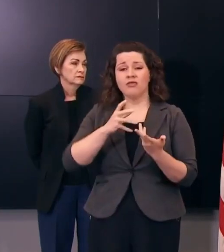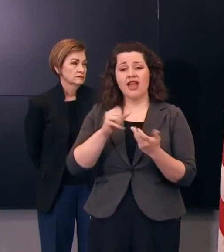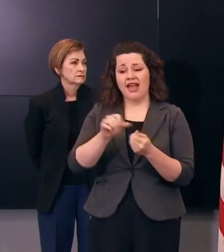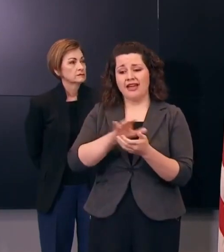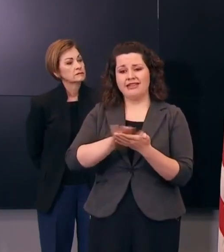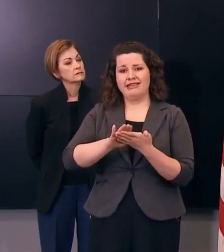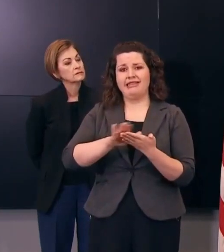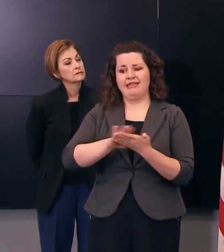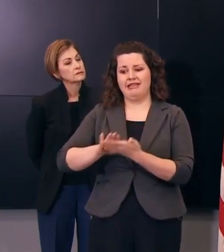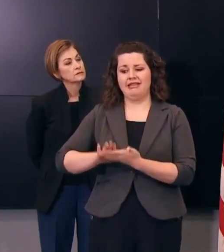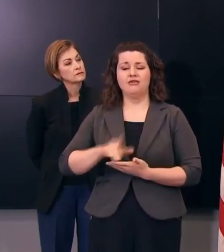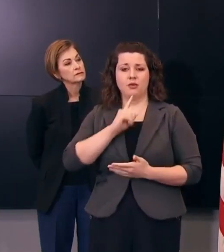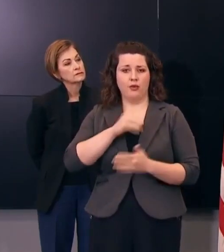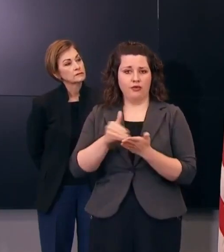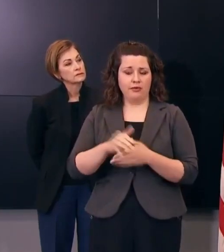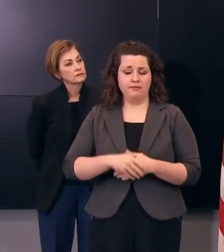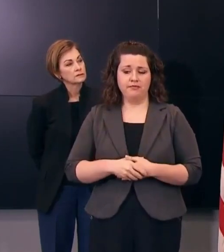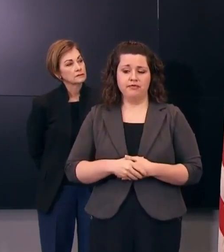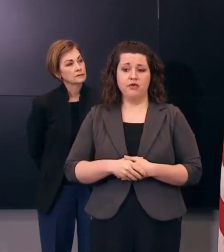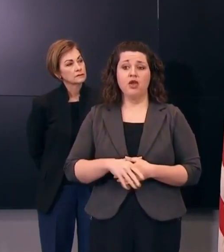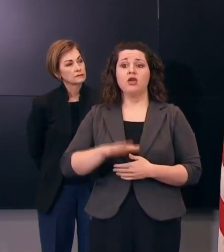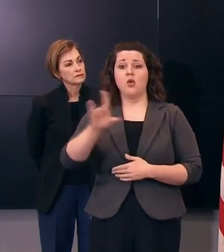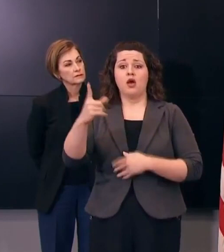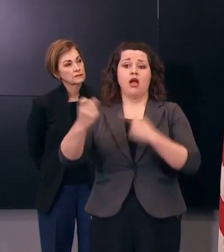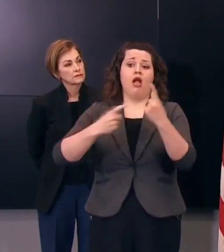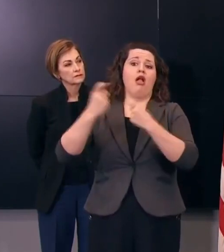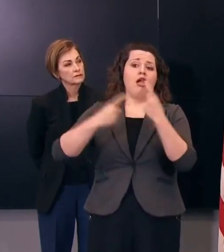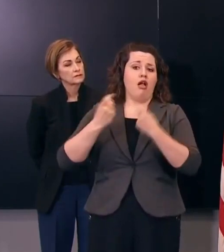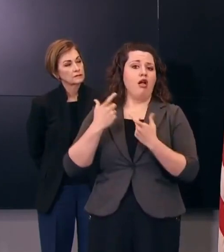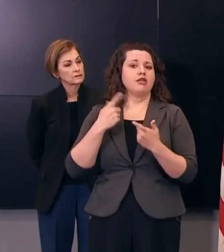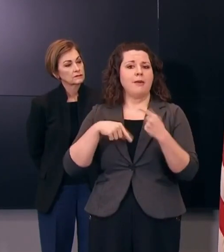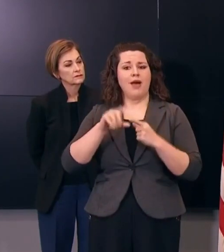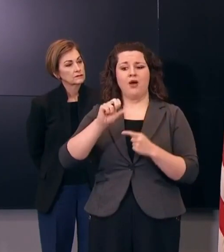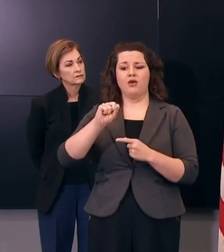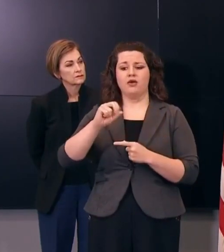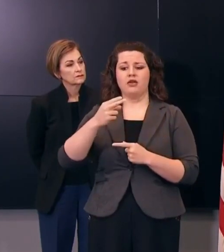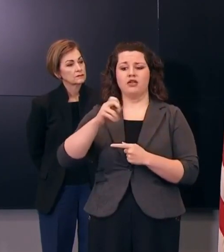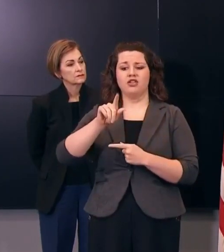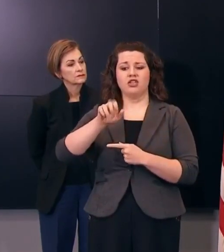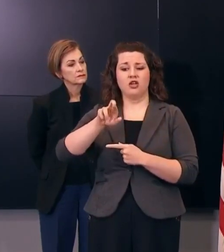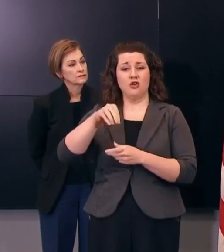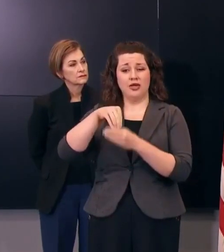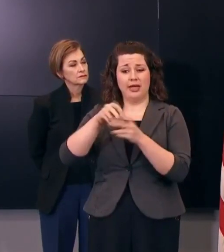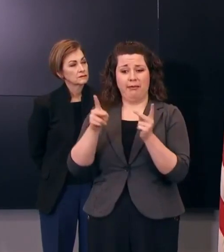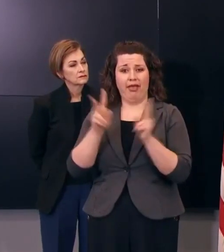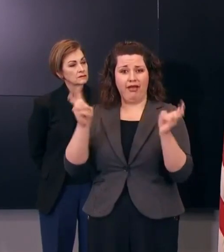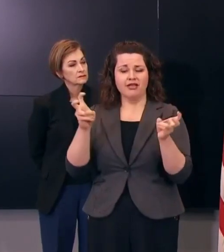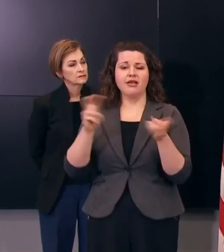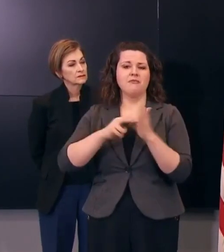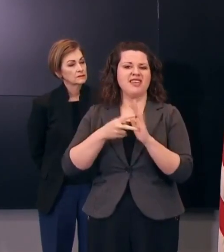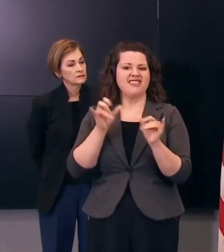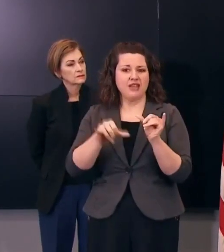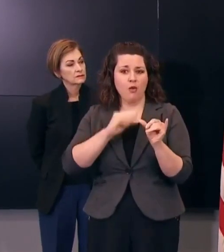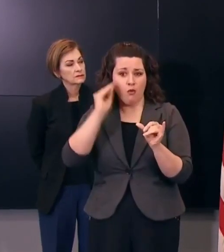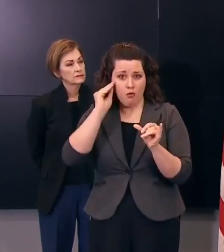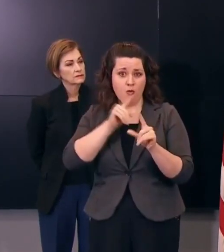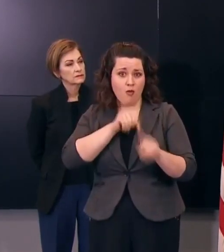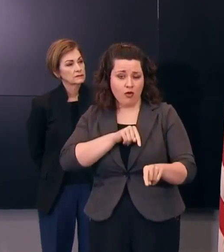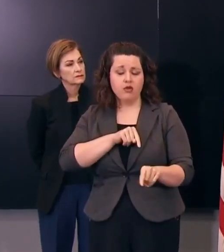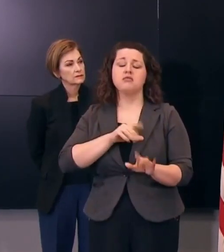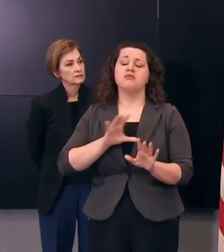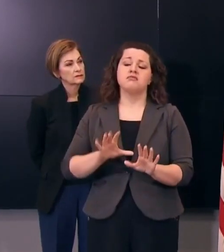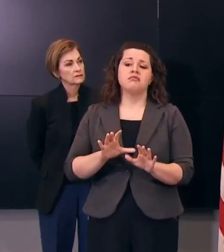surfaces frequently. We've heard your questions about shelter in place or stay-at-home orders, and we appreciate